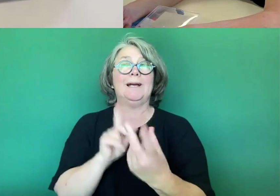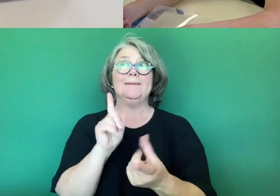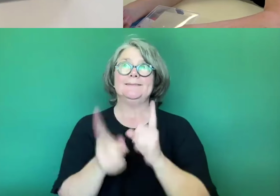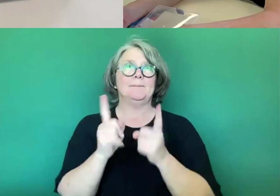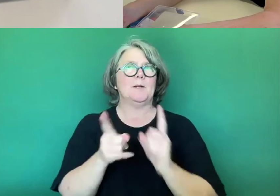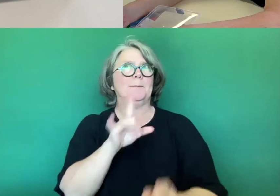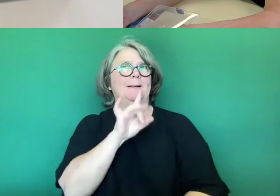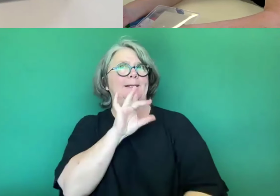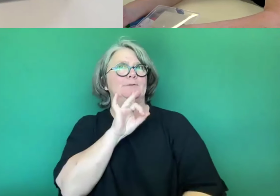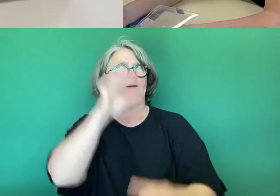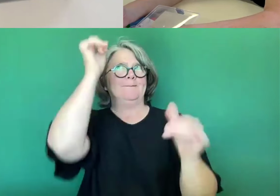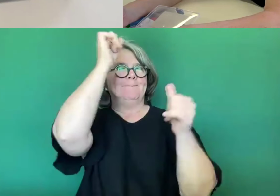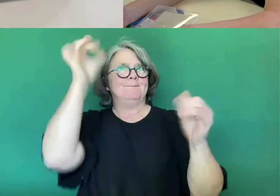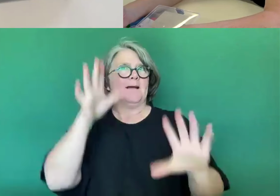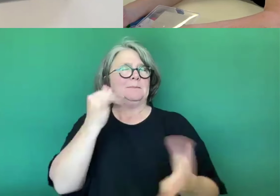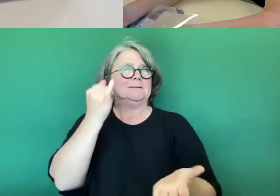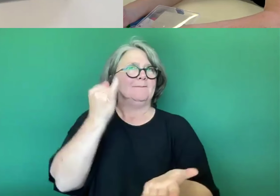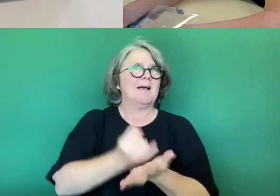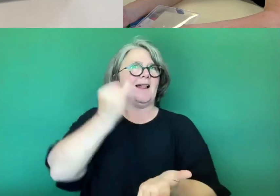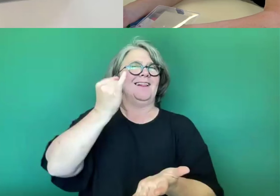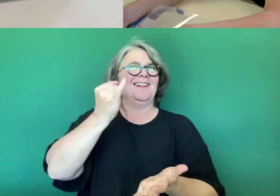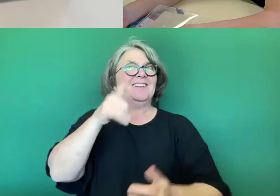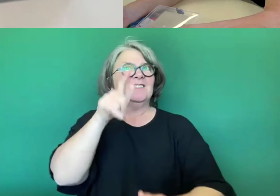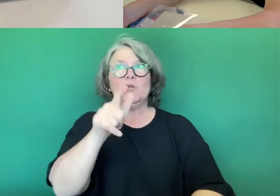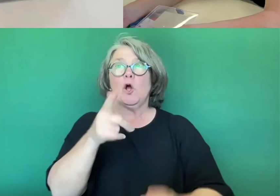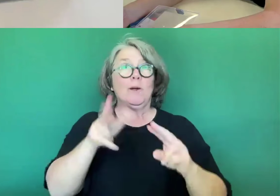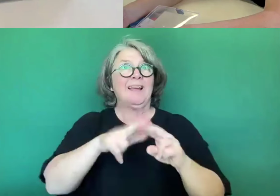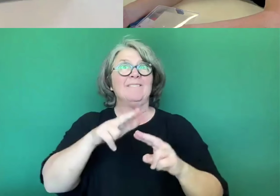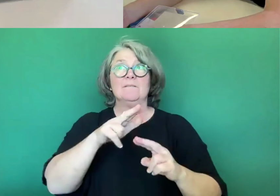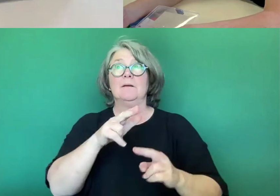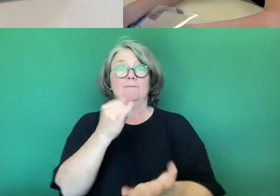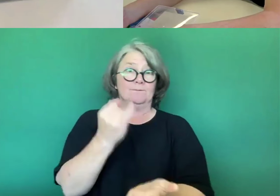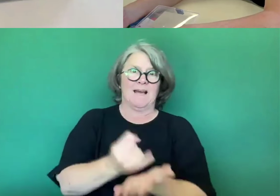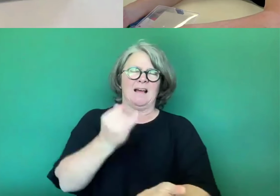work. If they don't work, don't stress,